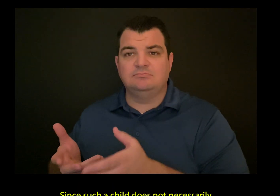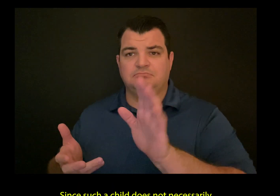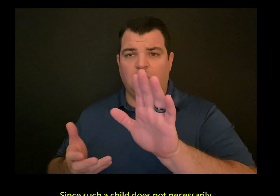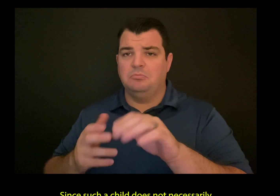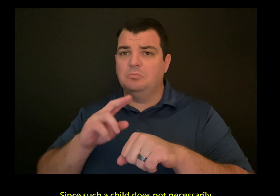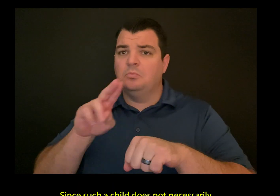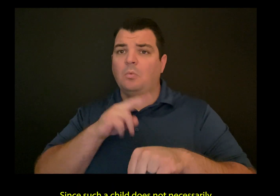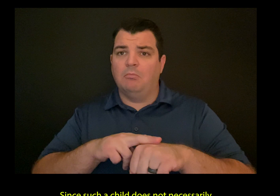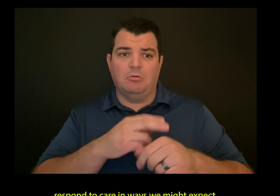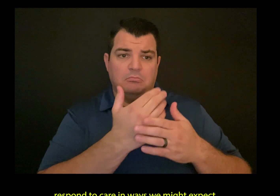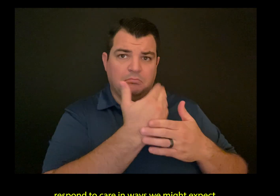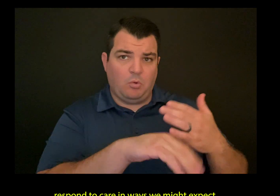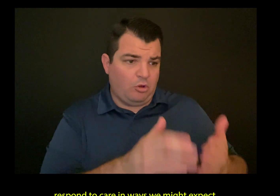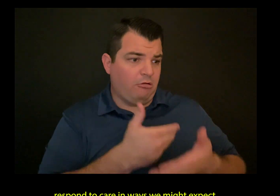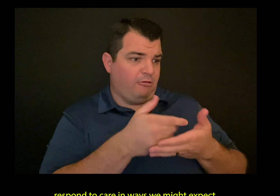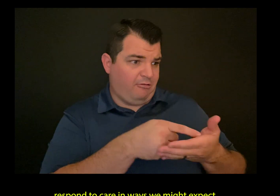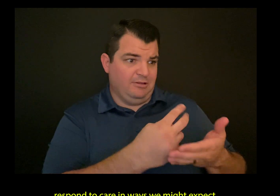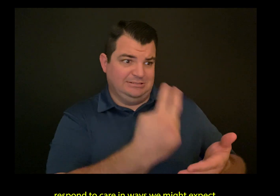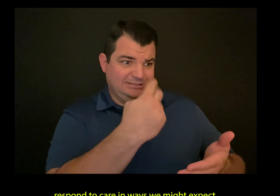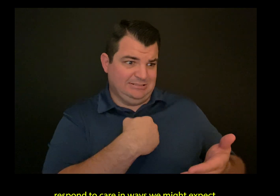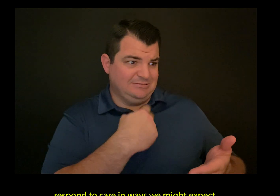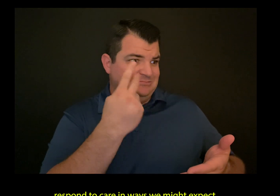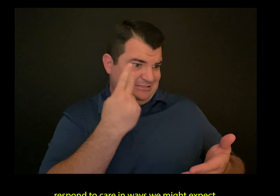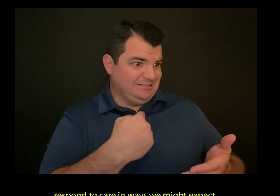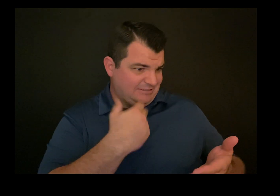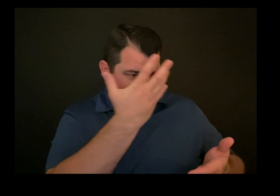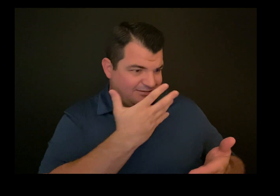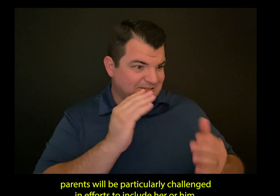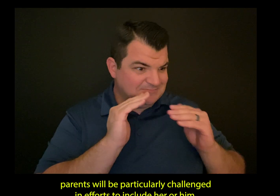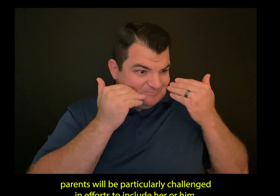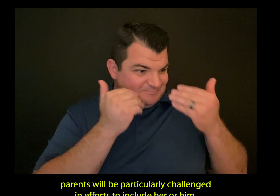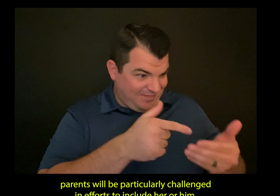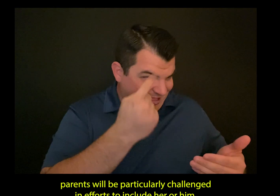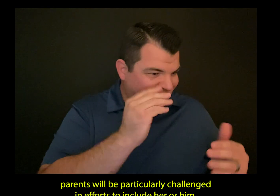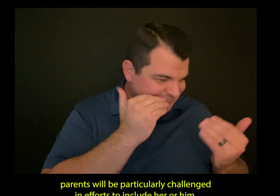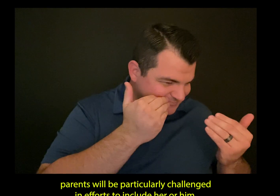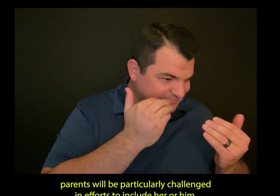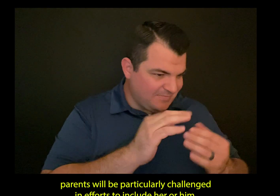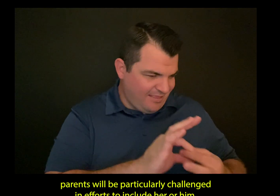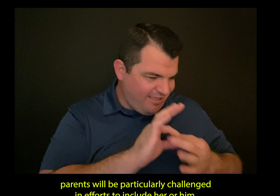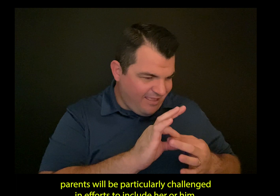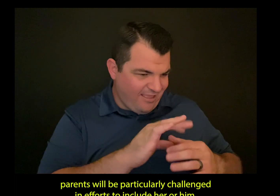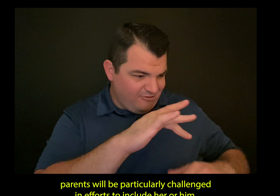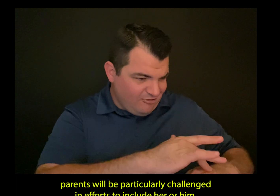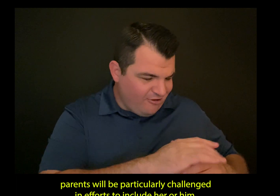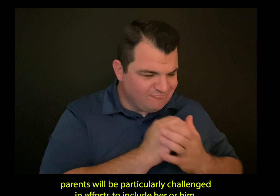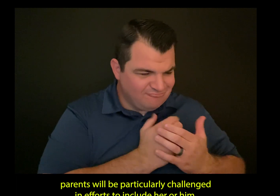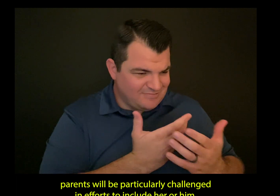does not necessarily respond to care in ways we might expect, parents will be particularly challenged in efforts to include